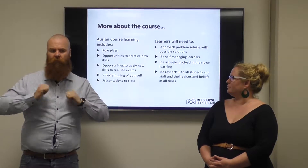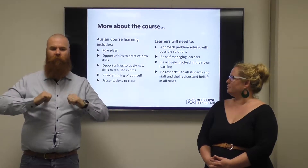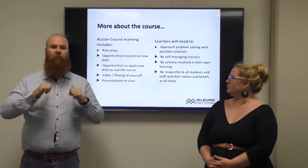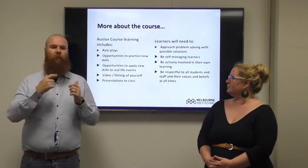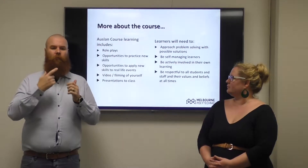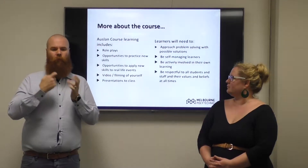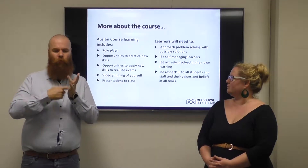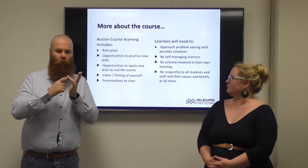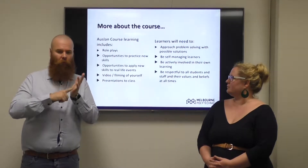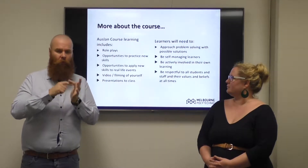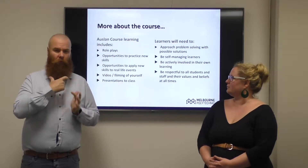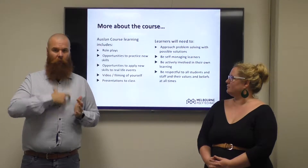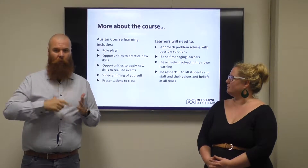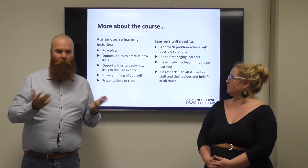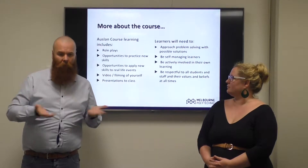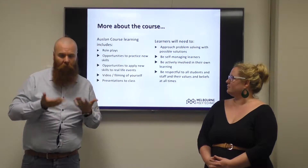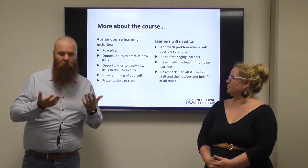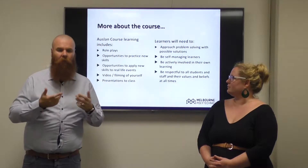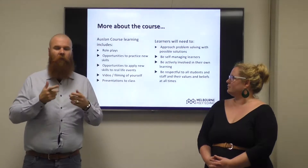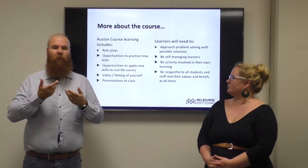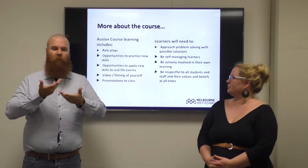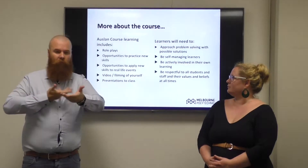In class, you'll be doing a lot of practicing, some role play.